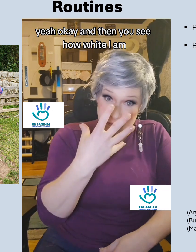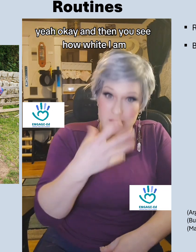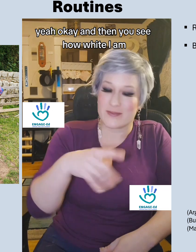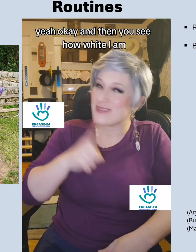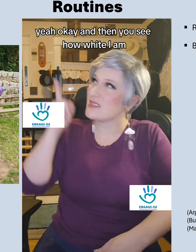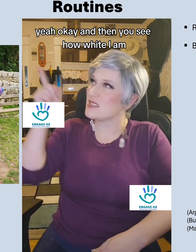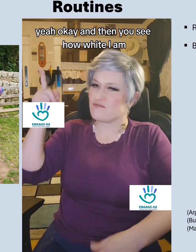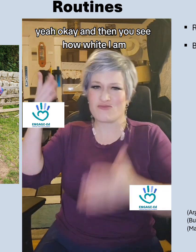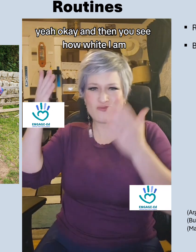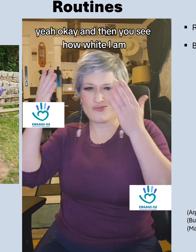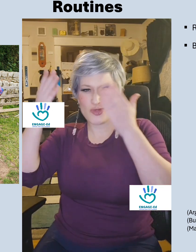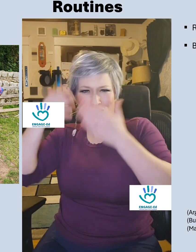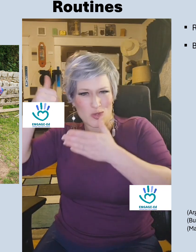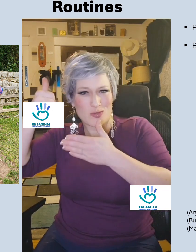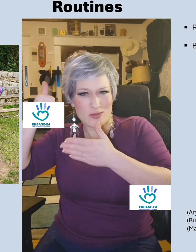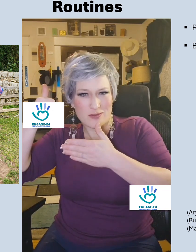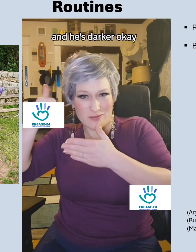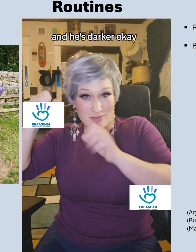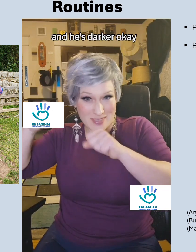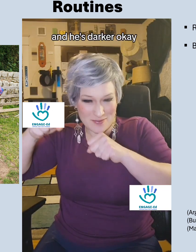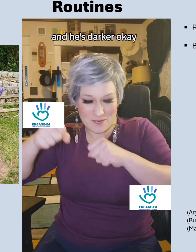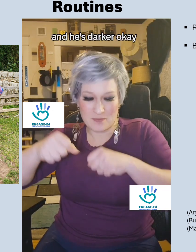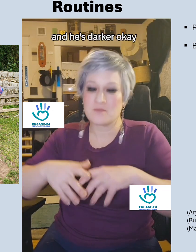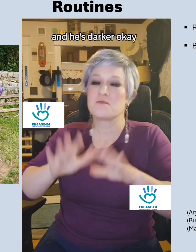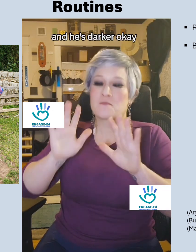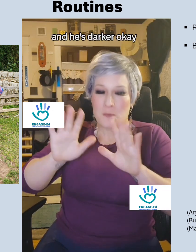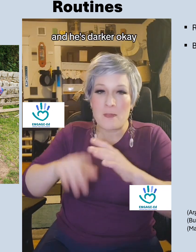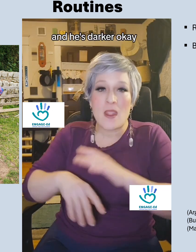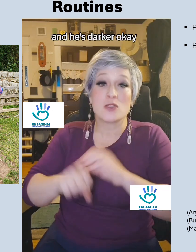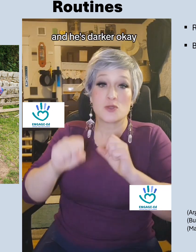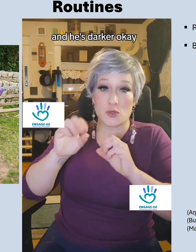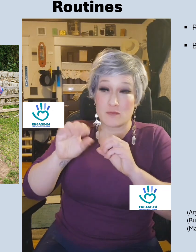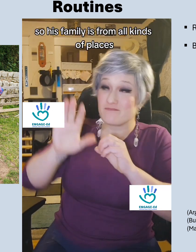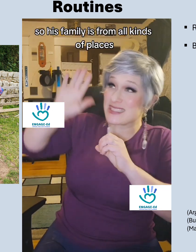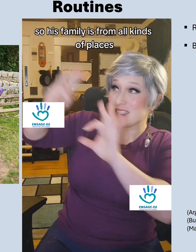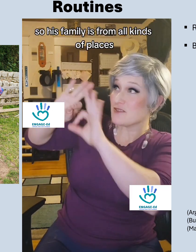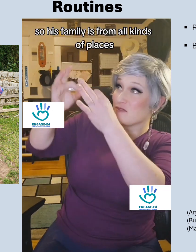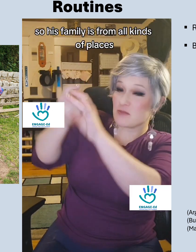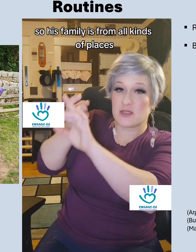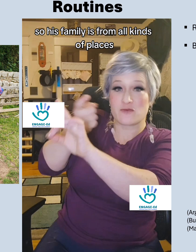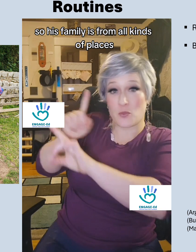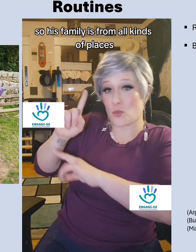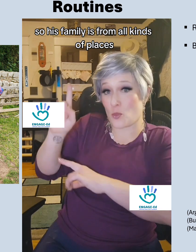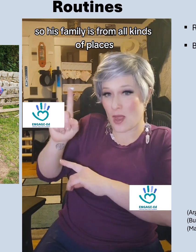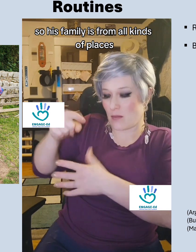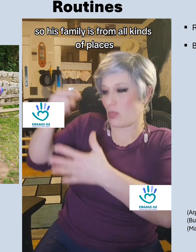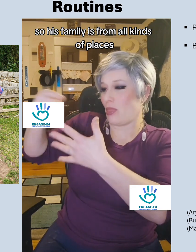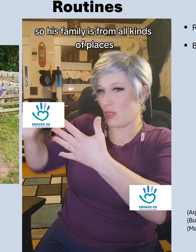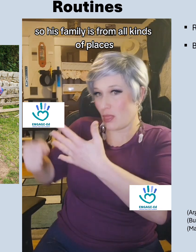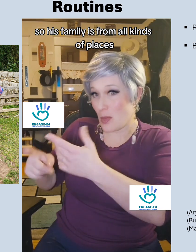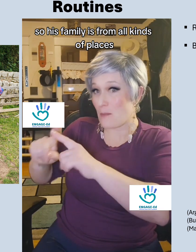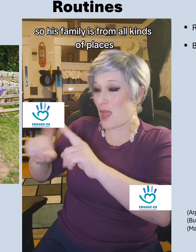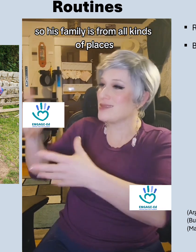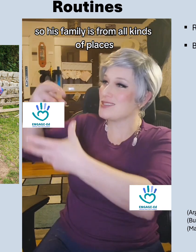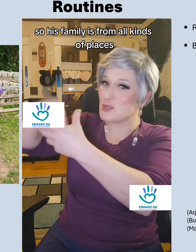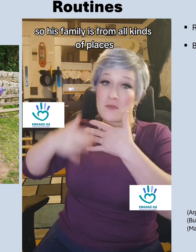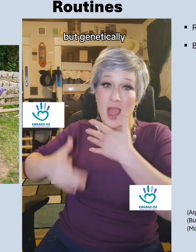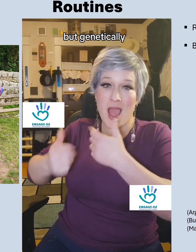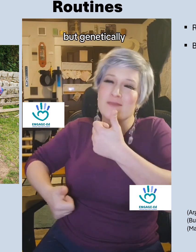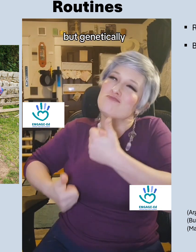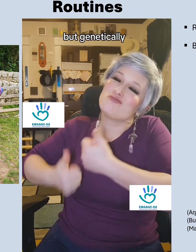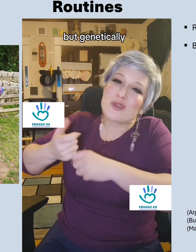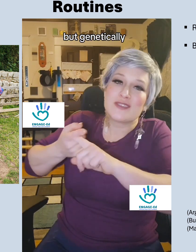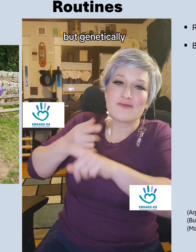how white I am. And he's darker? Okay. So, his family is from all kinds of places,